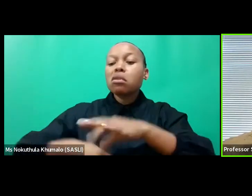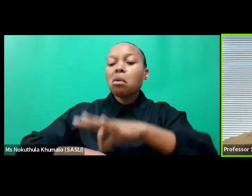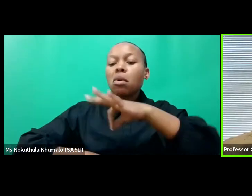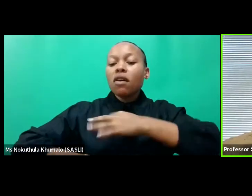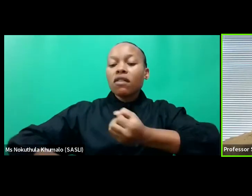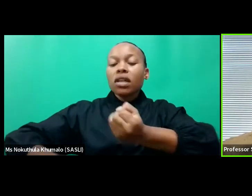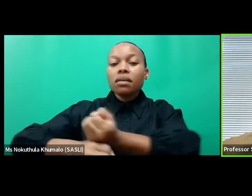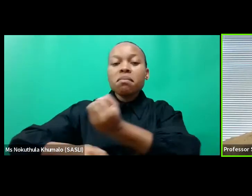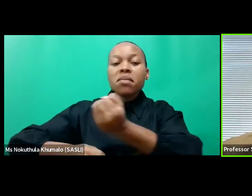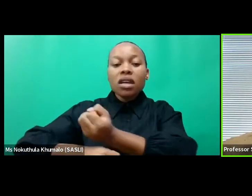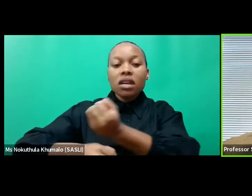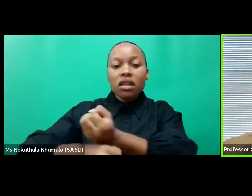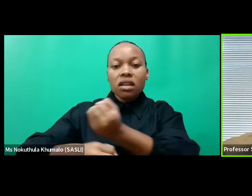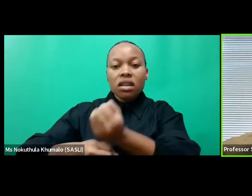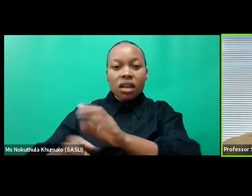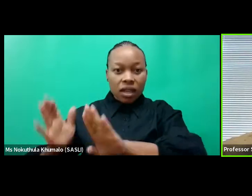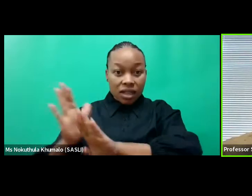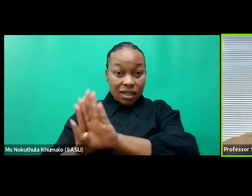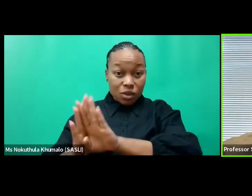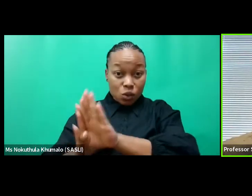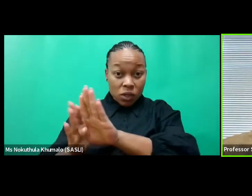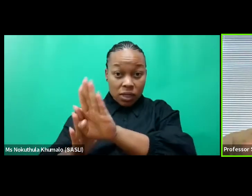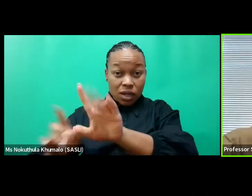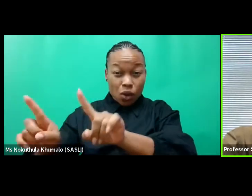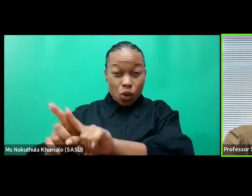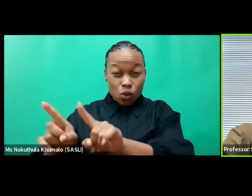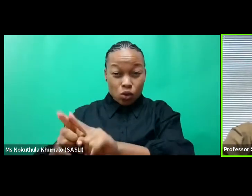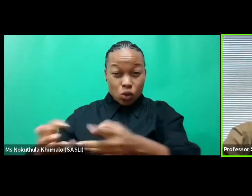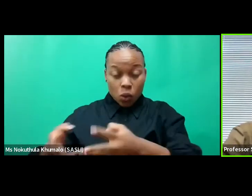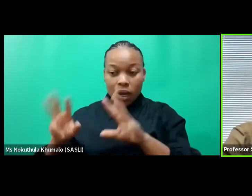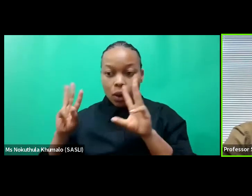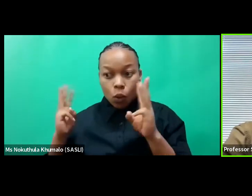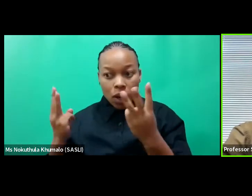increasingly also in the world of education.